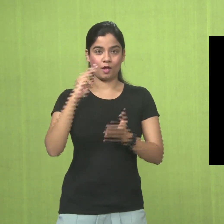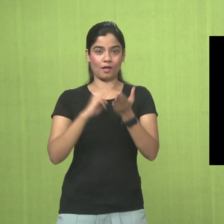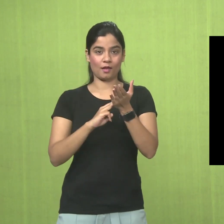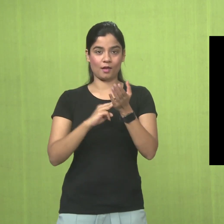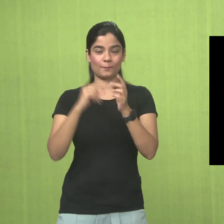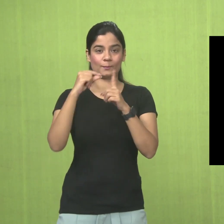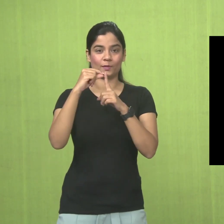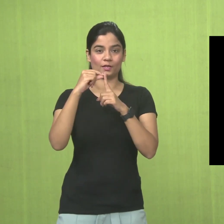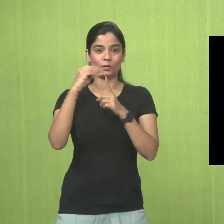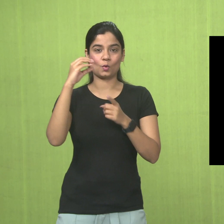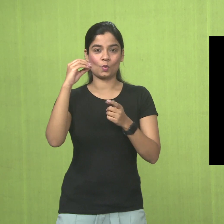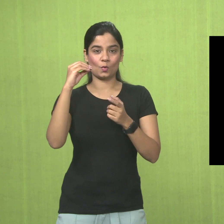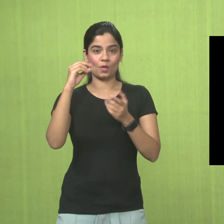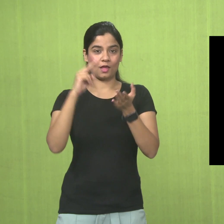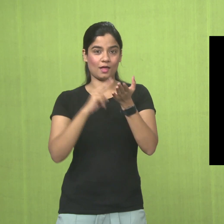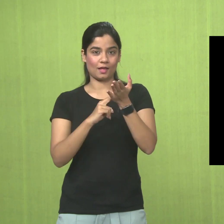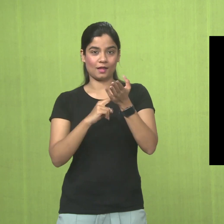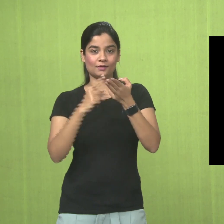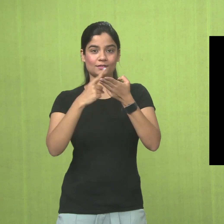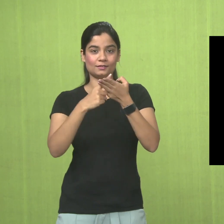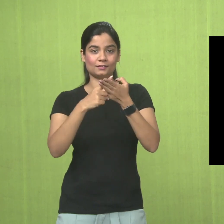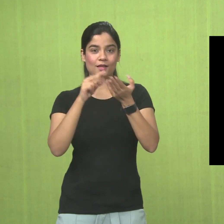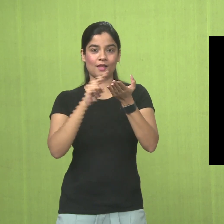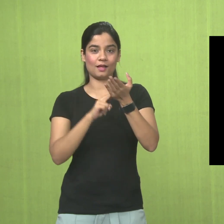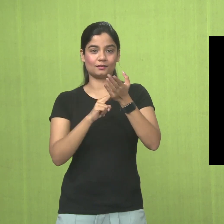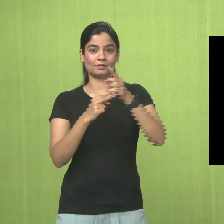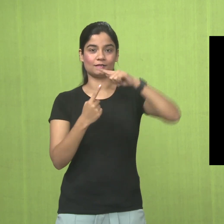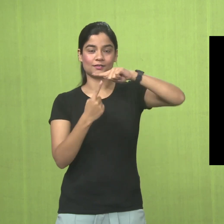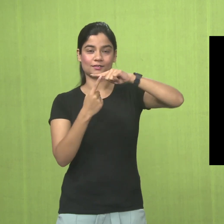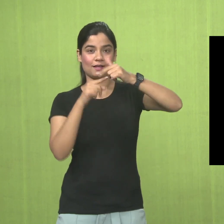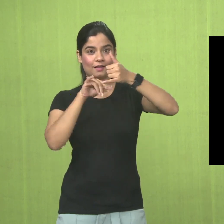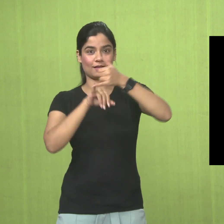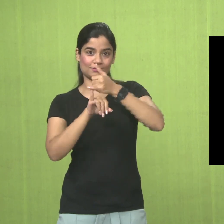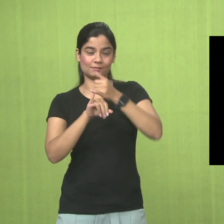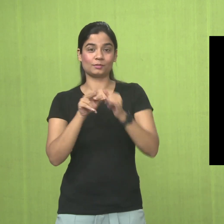Components, a part or element of a larger whole.